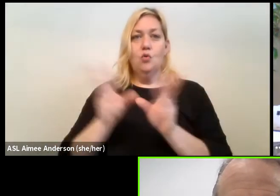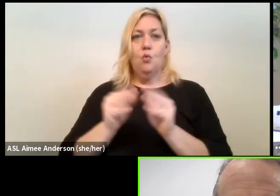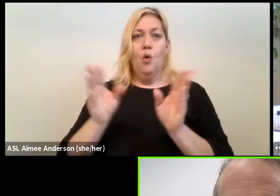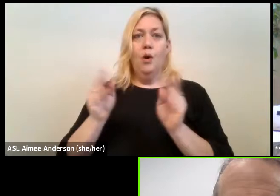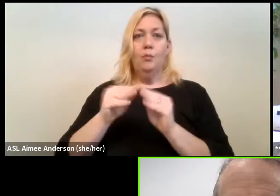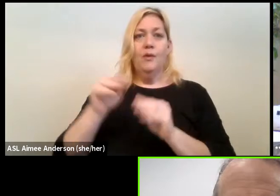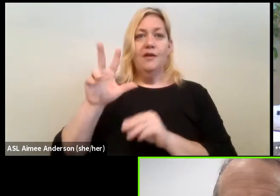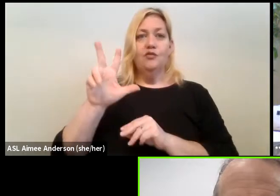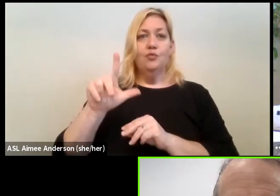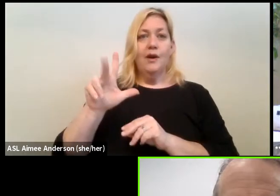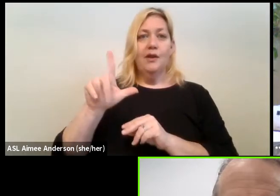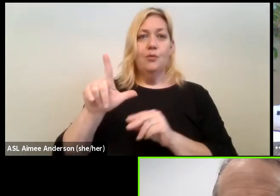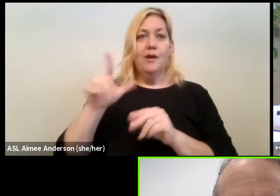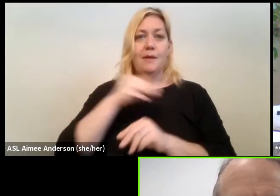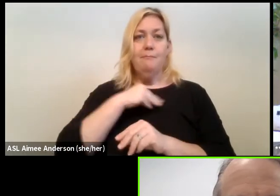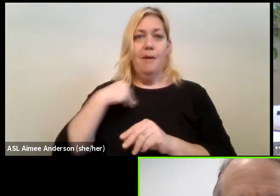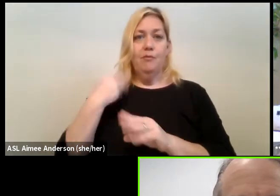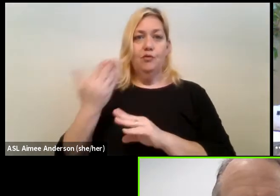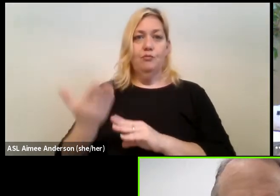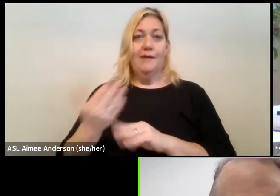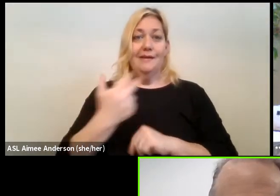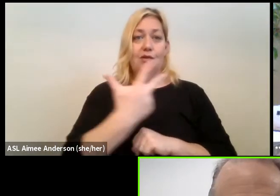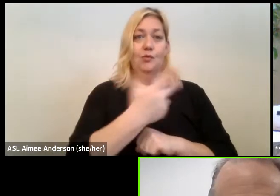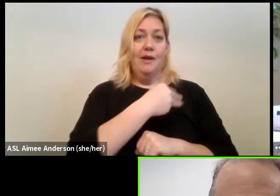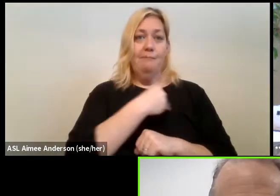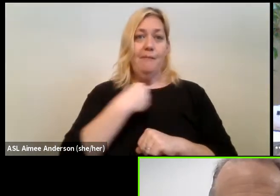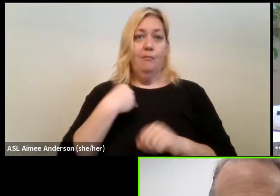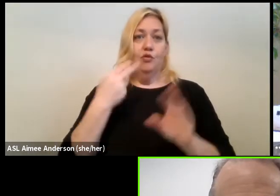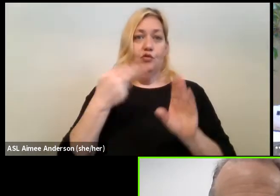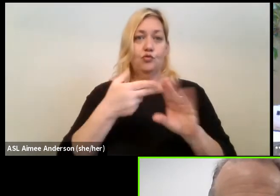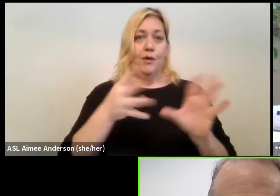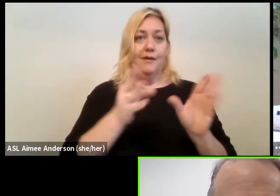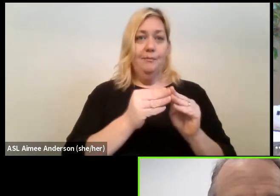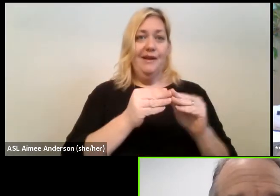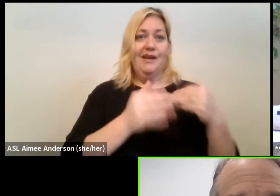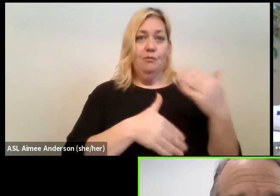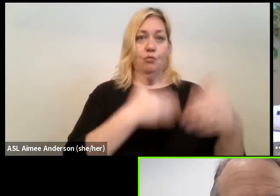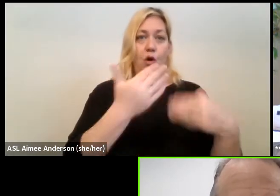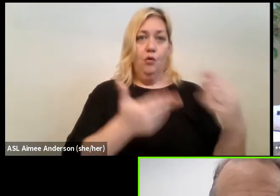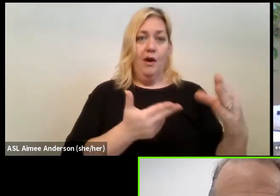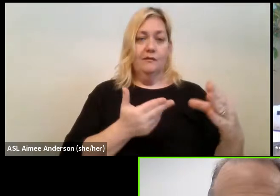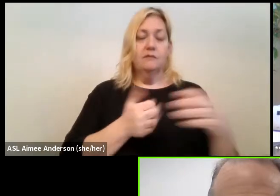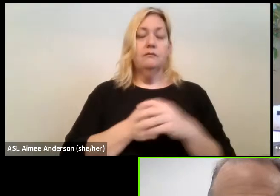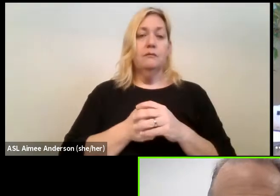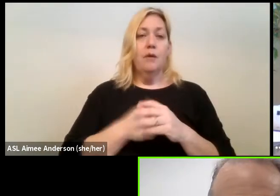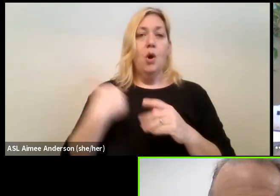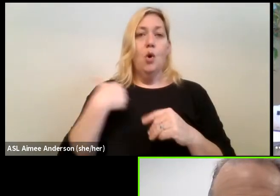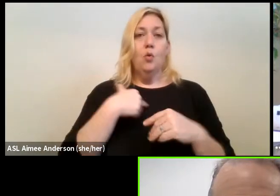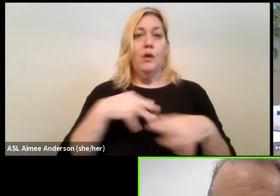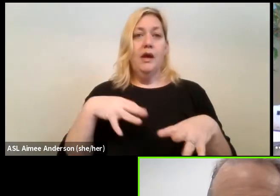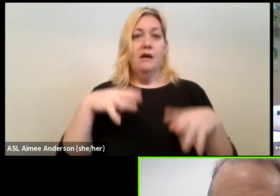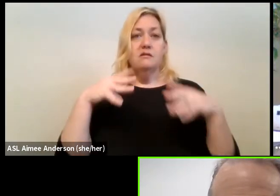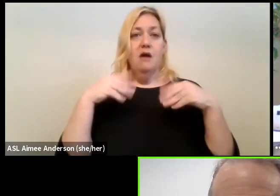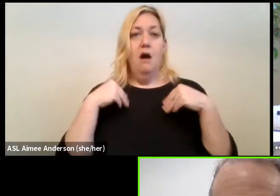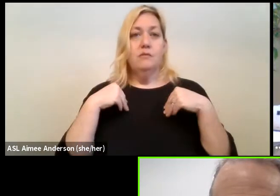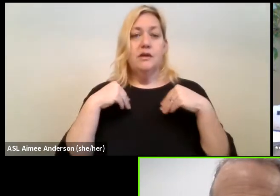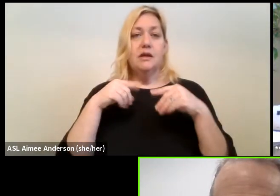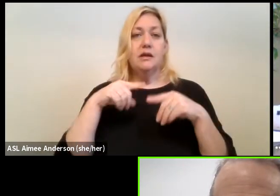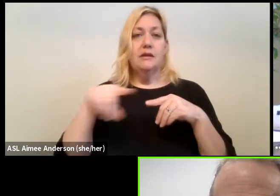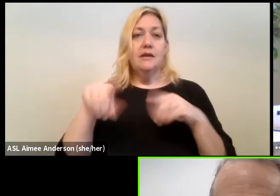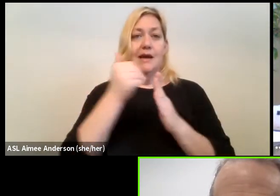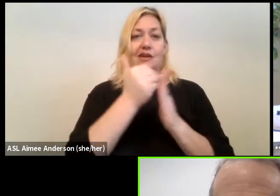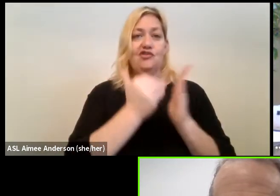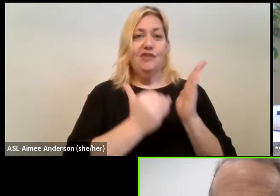23 members present. 3 members joined the meeting in progress. We adopted the agenda